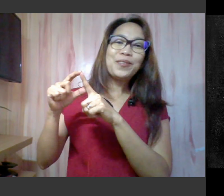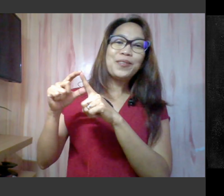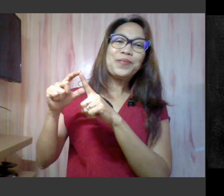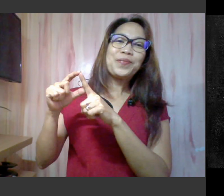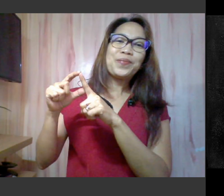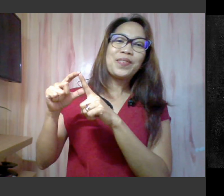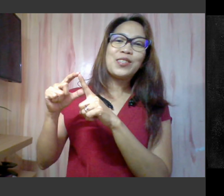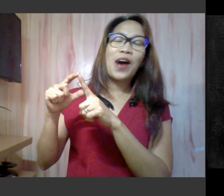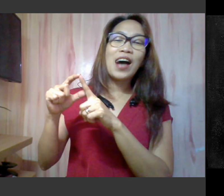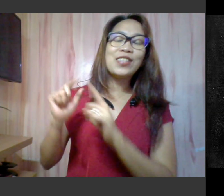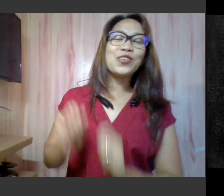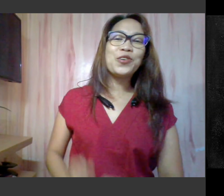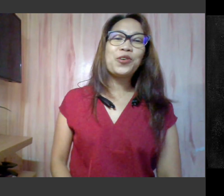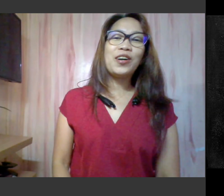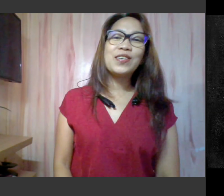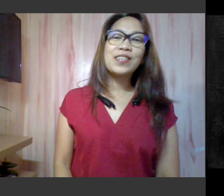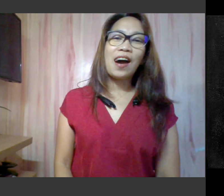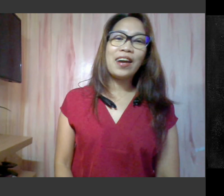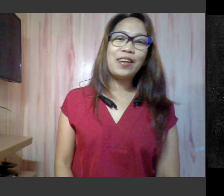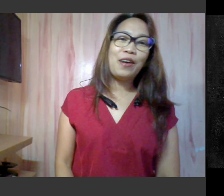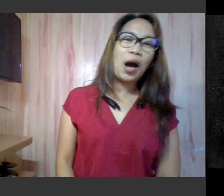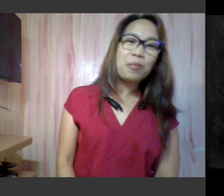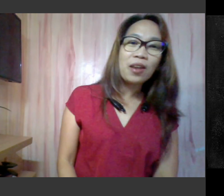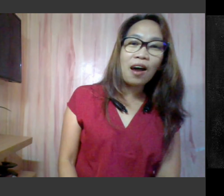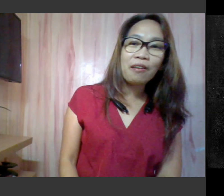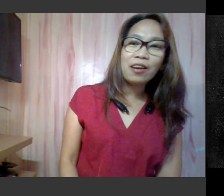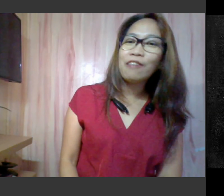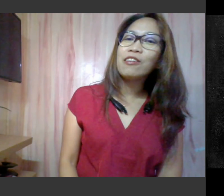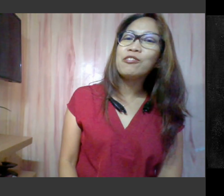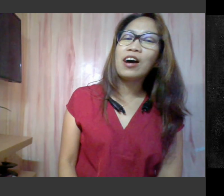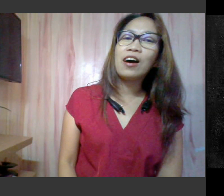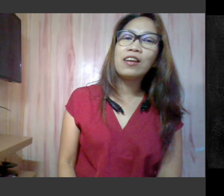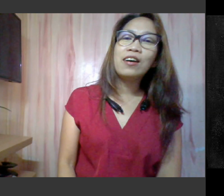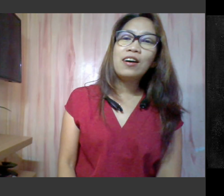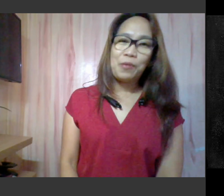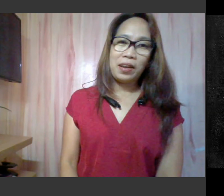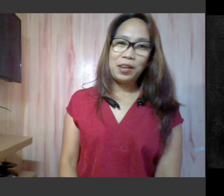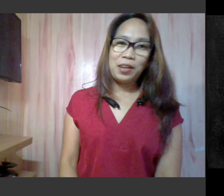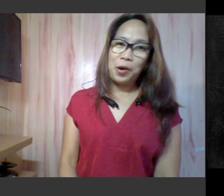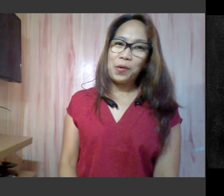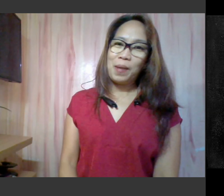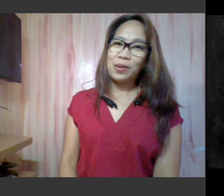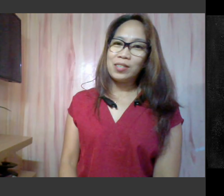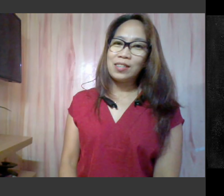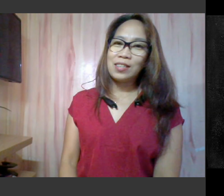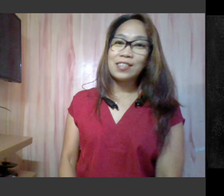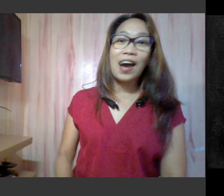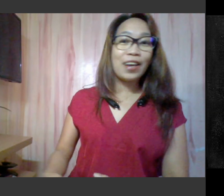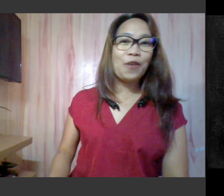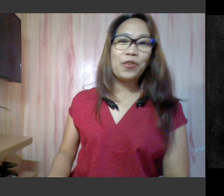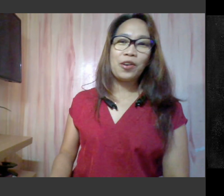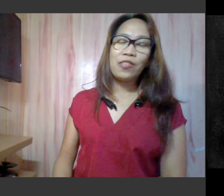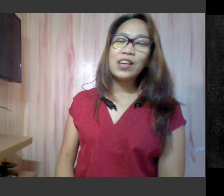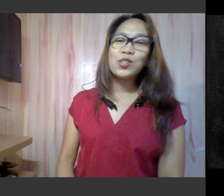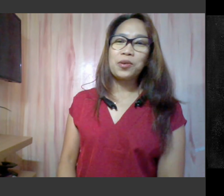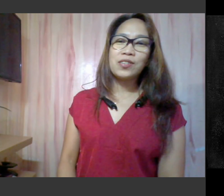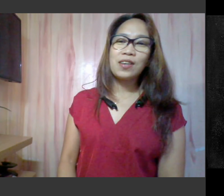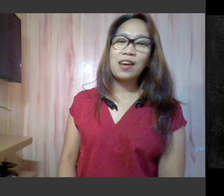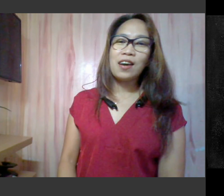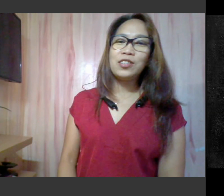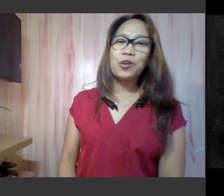signing to add to your sign vocabulary if you do not already know about the signs for